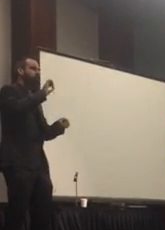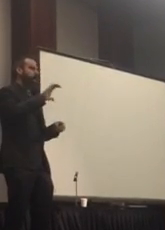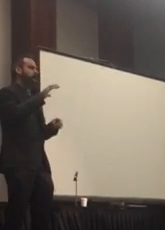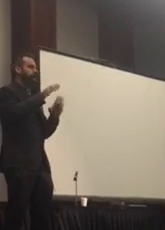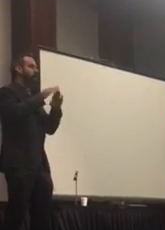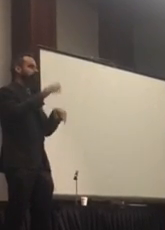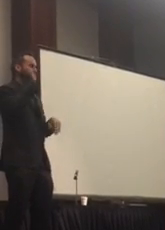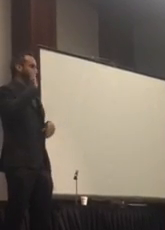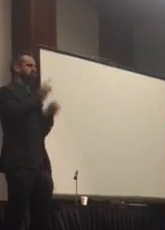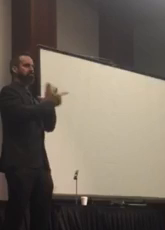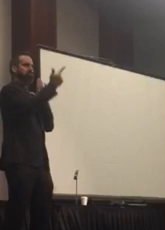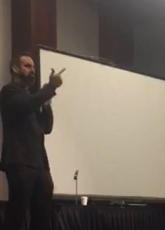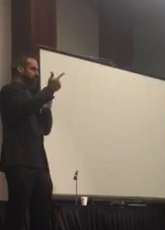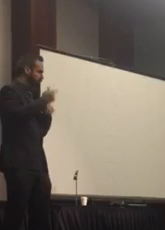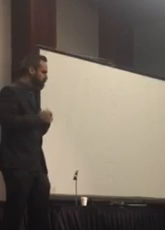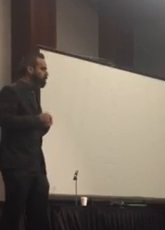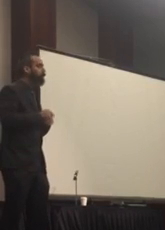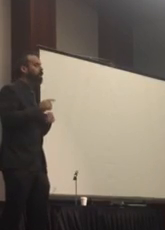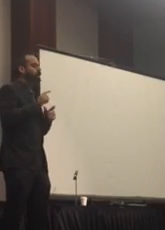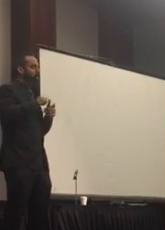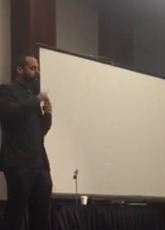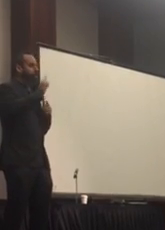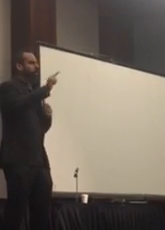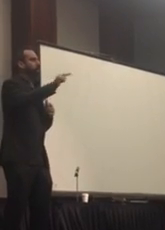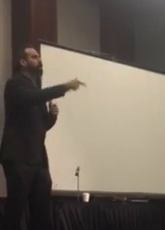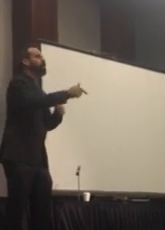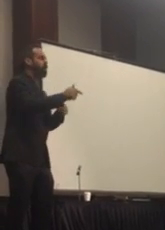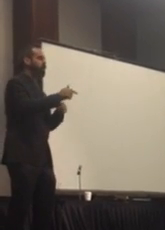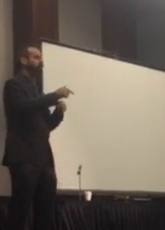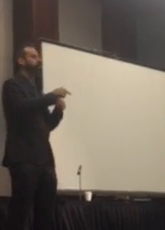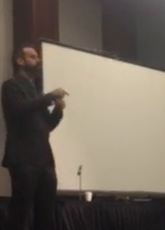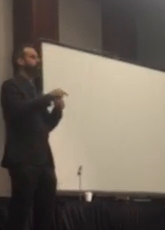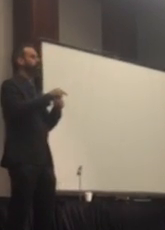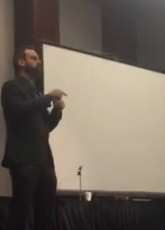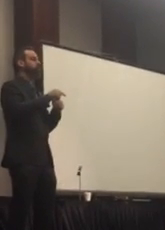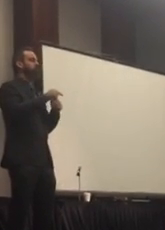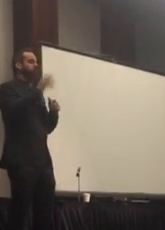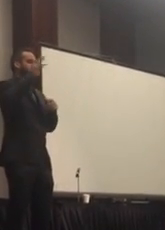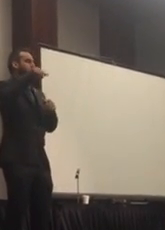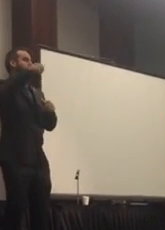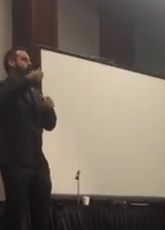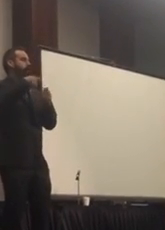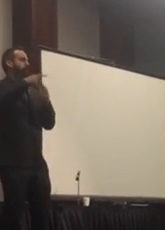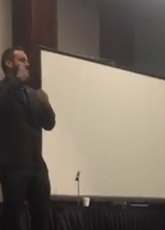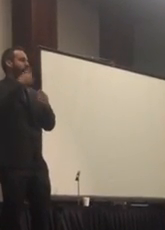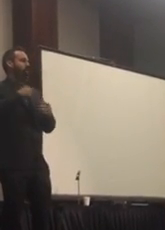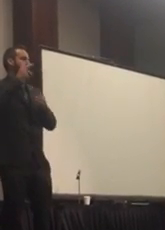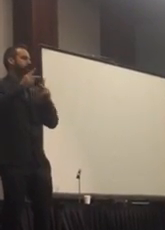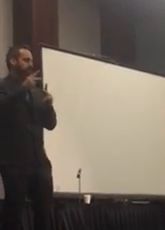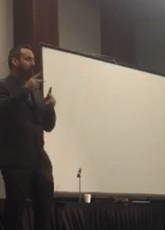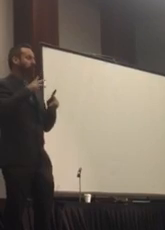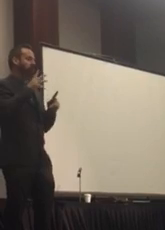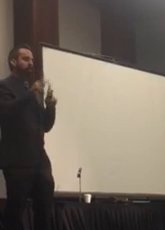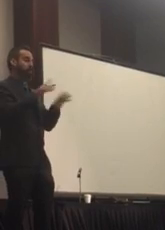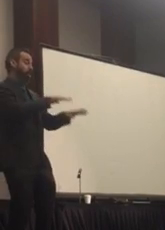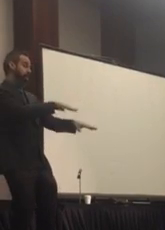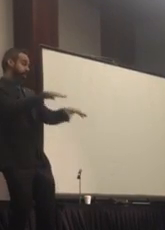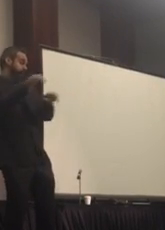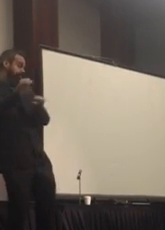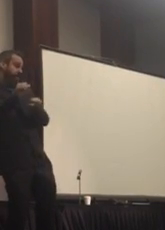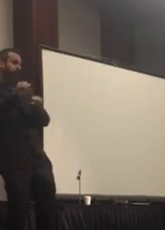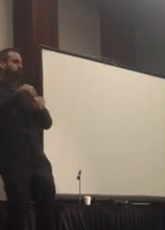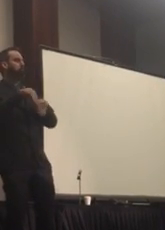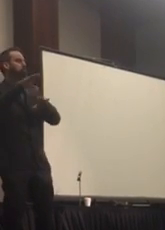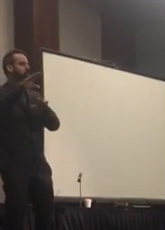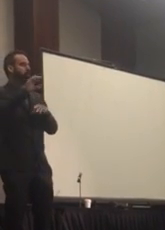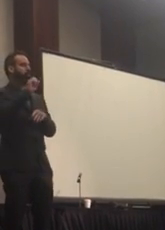government also created other programs for poor and working class whites, which allowed them to get out of the city, to leave public housing, to move to the